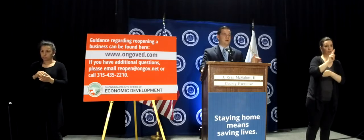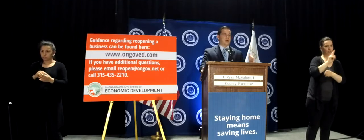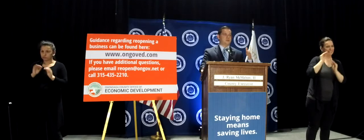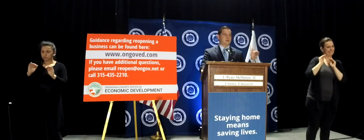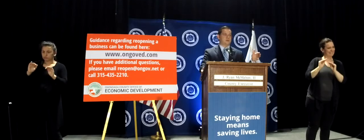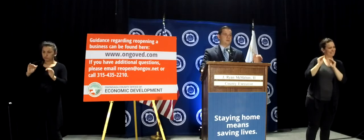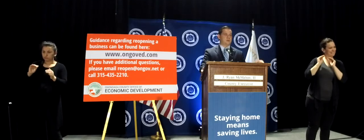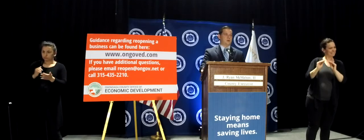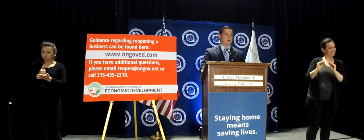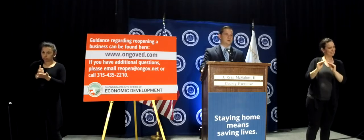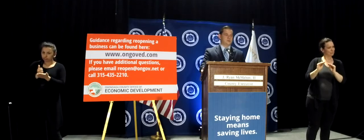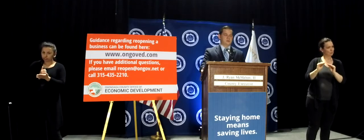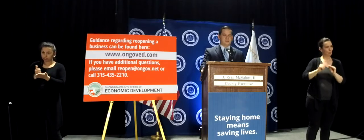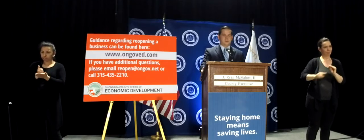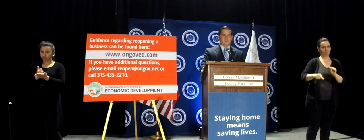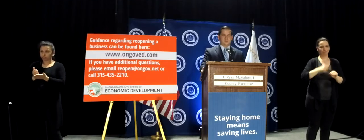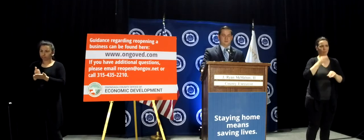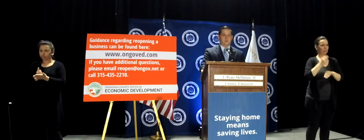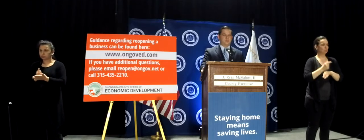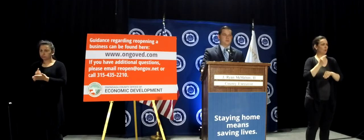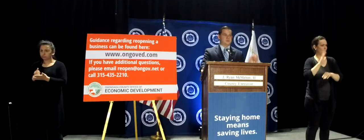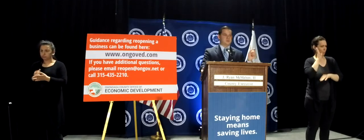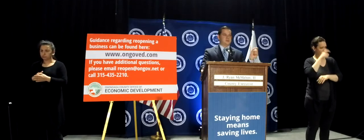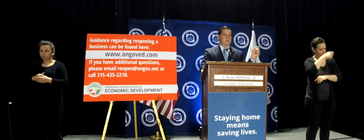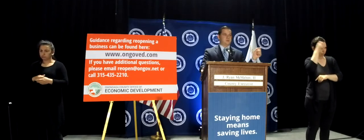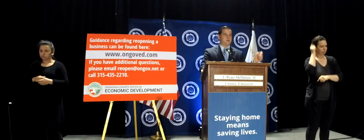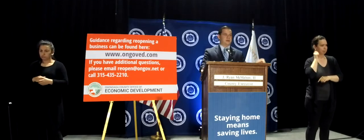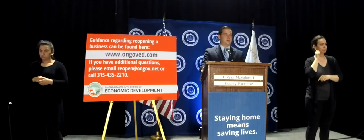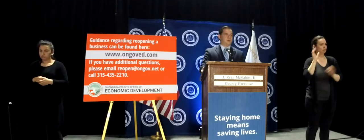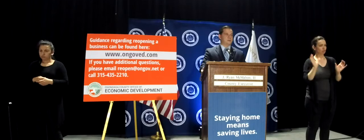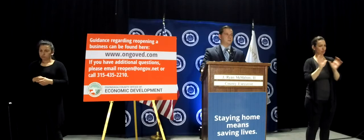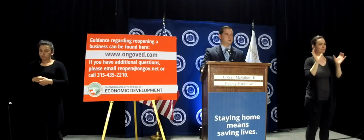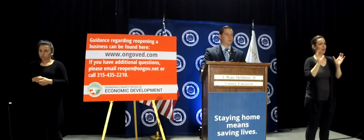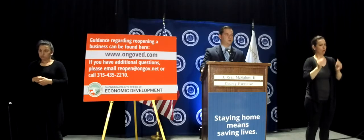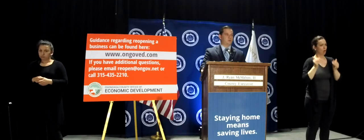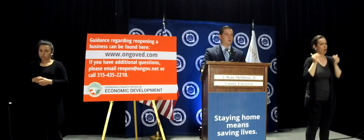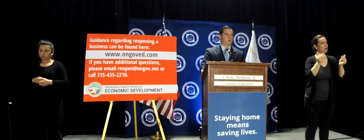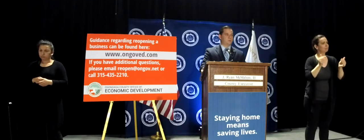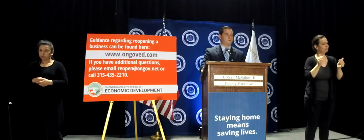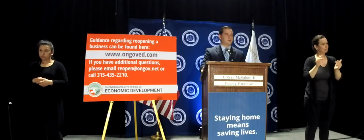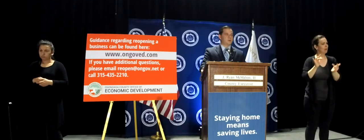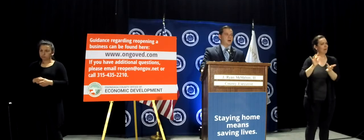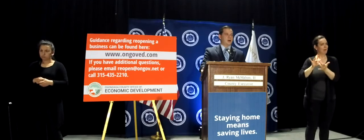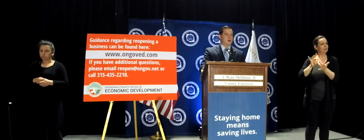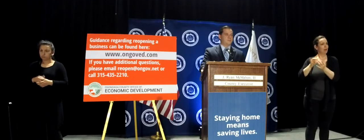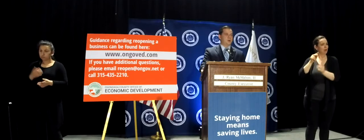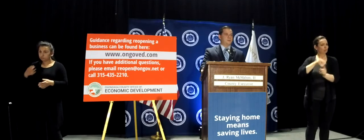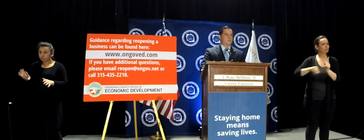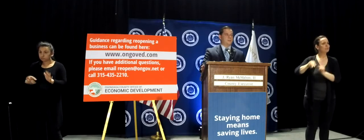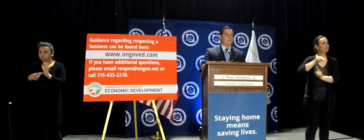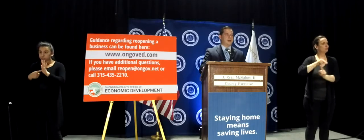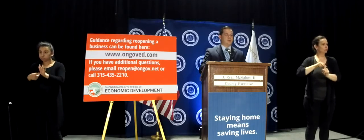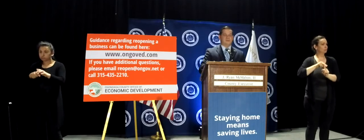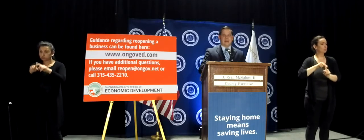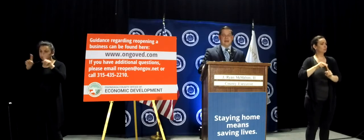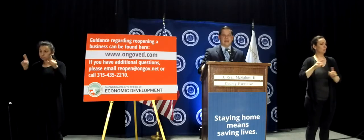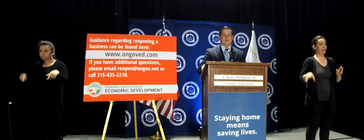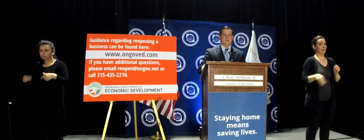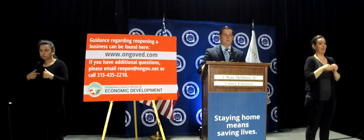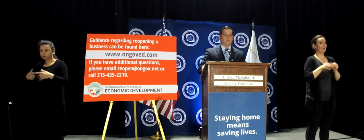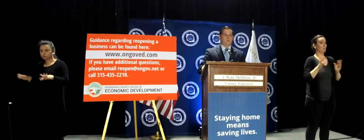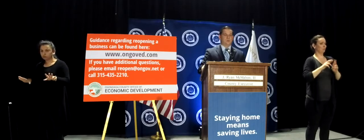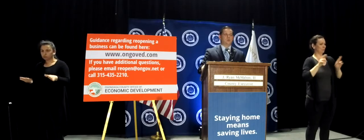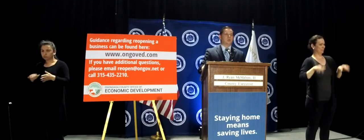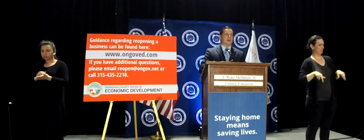now graduated from the course. So it'll be interesting to see if they put that on their resumes moving forward. But we have not